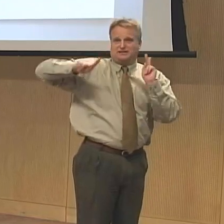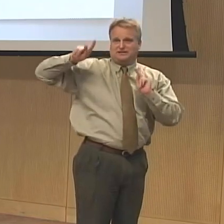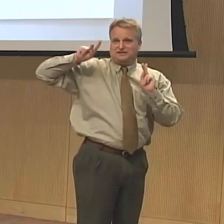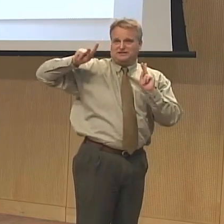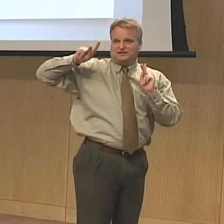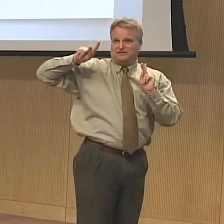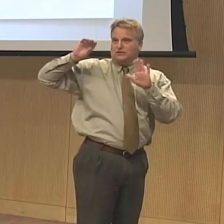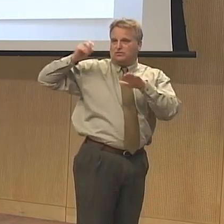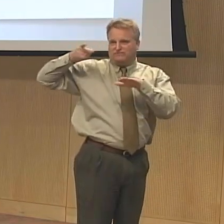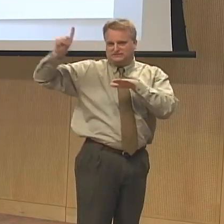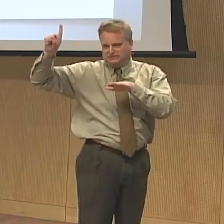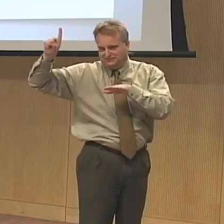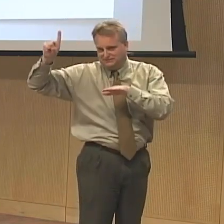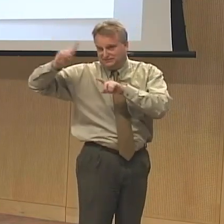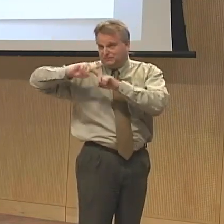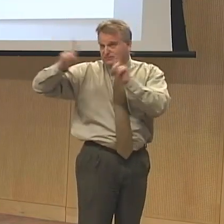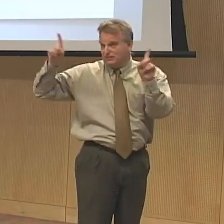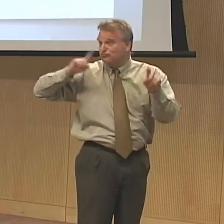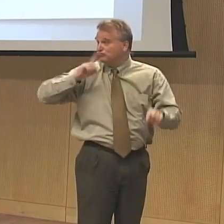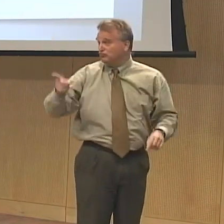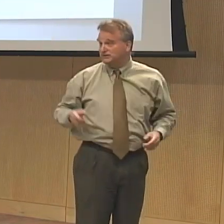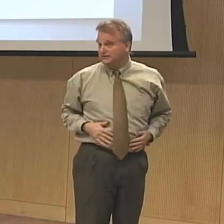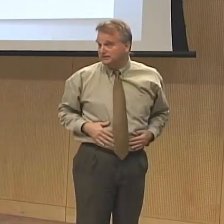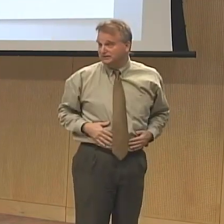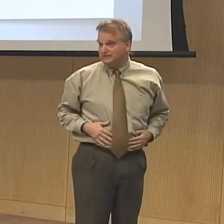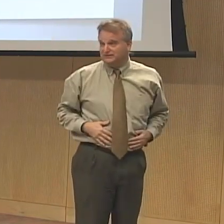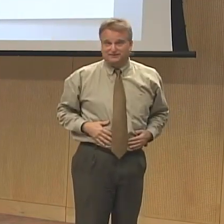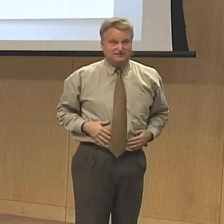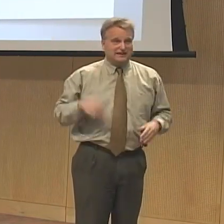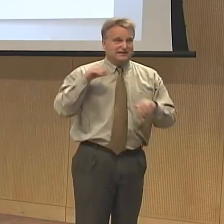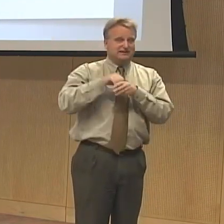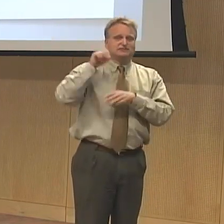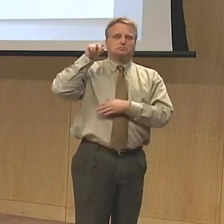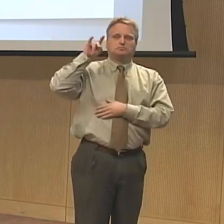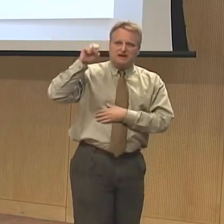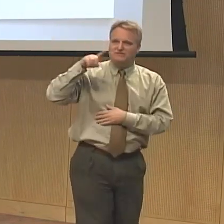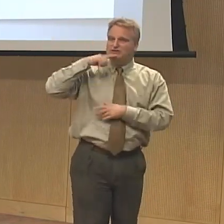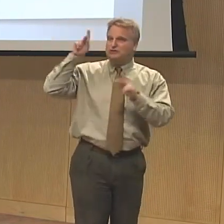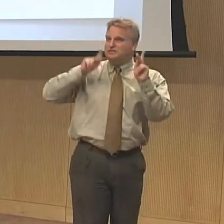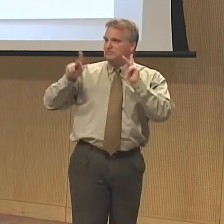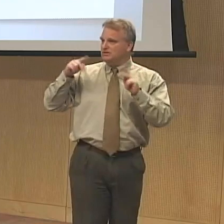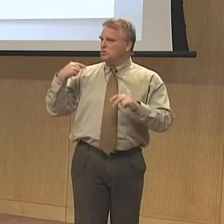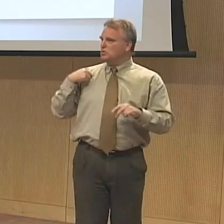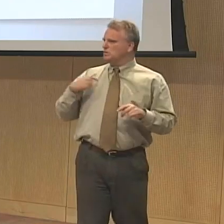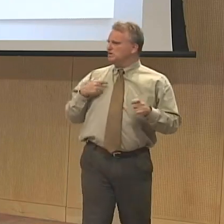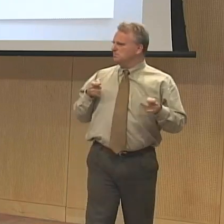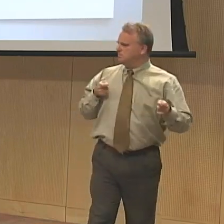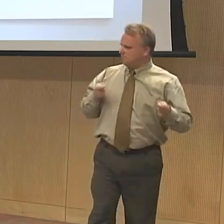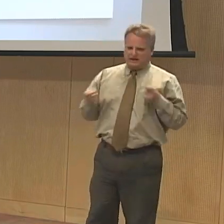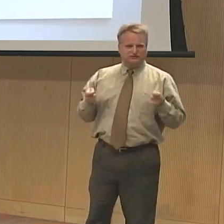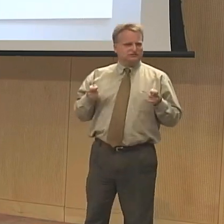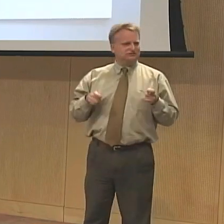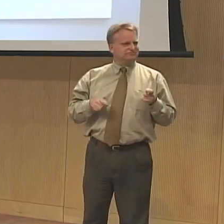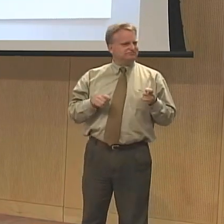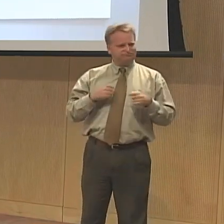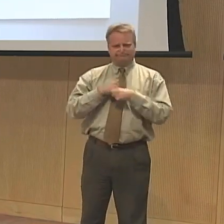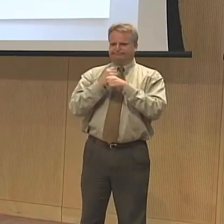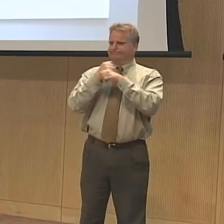people. No offense, but it's so true. In spite of hearing people, we manage